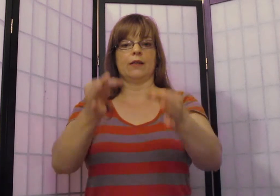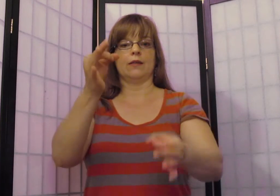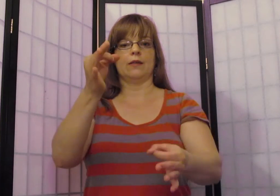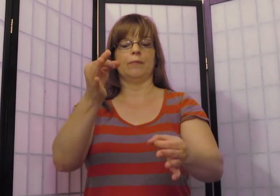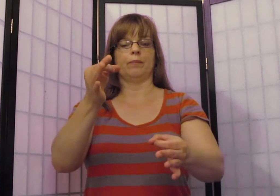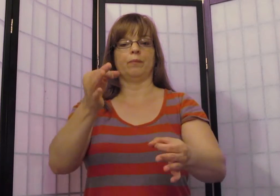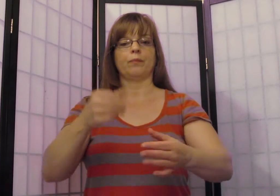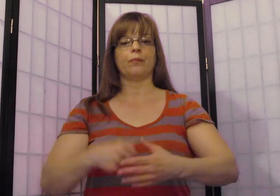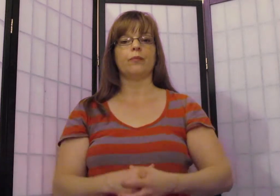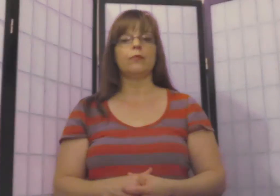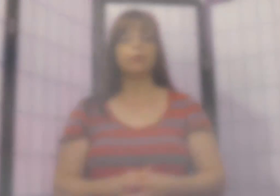Justice.